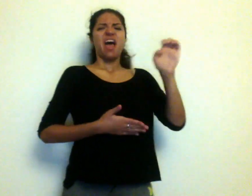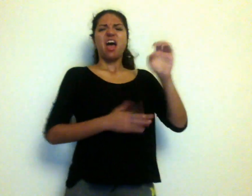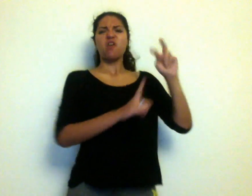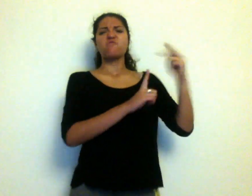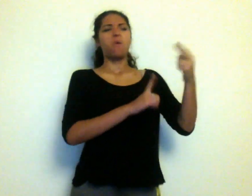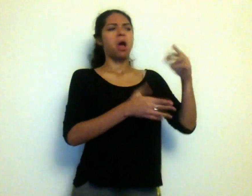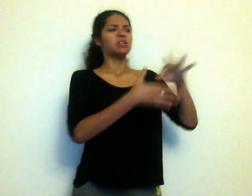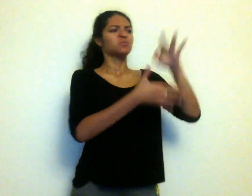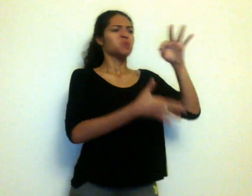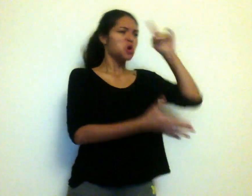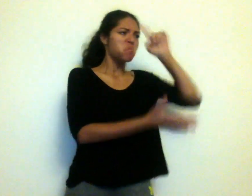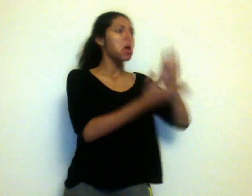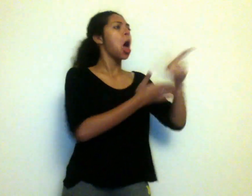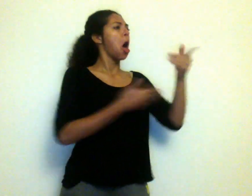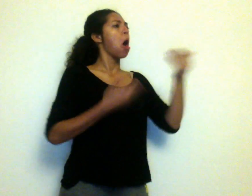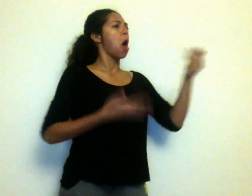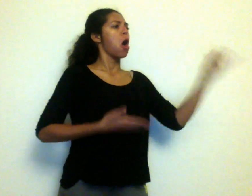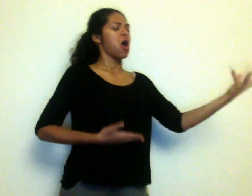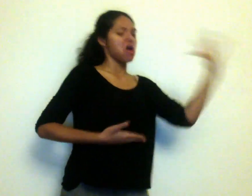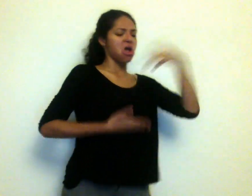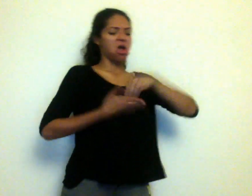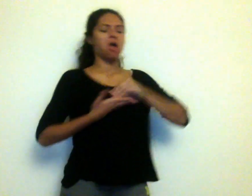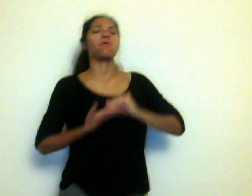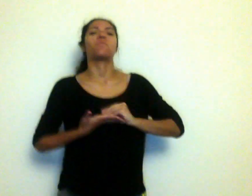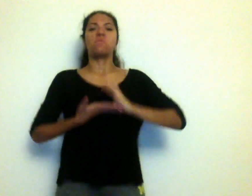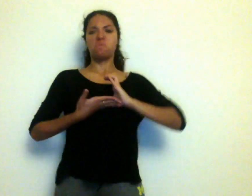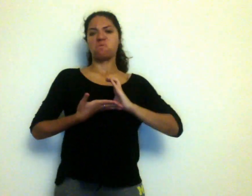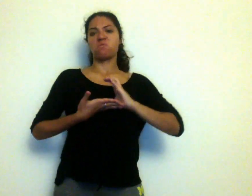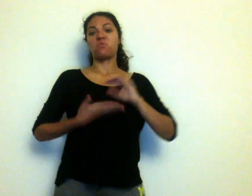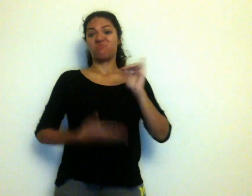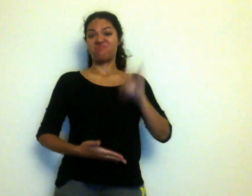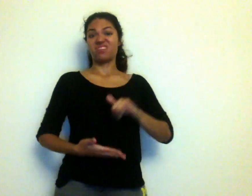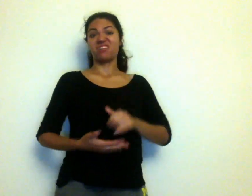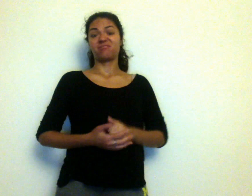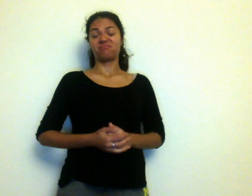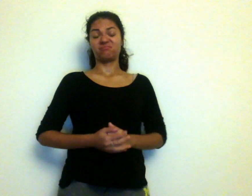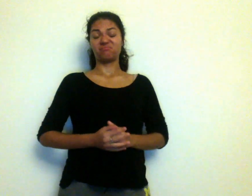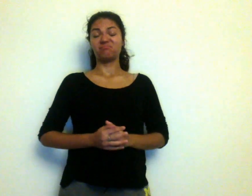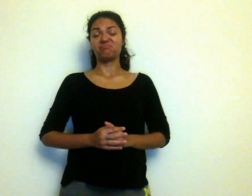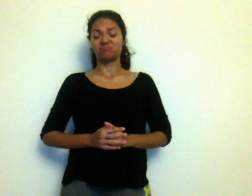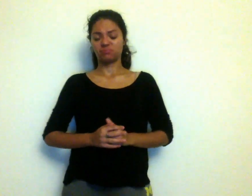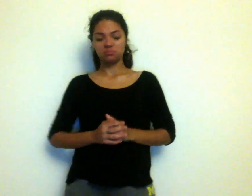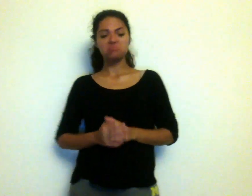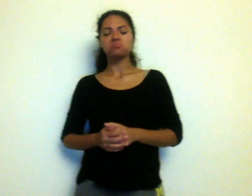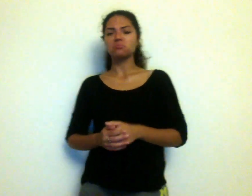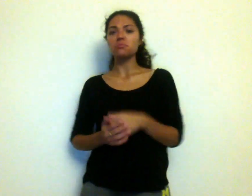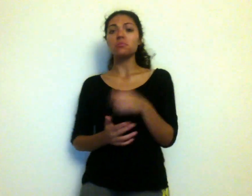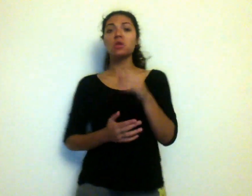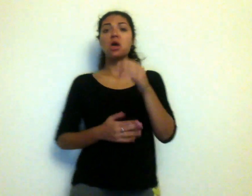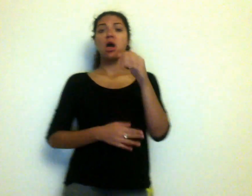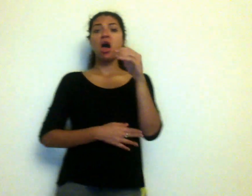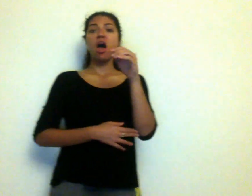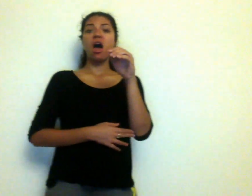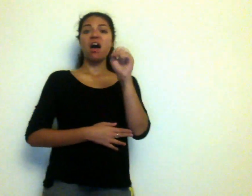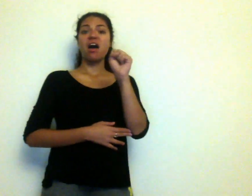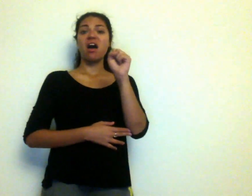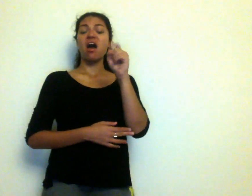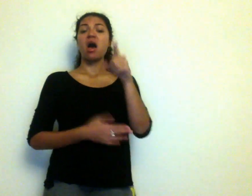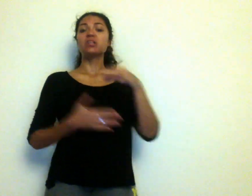While New Age philosophy and Eastern religion saw a surge of popularity some years ago, they left behind some lasting marks on the American